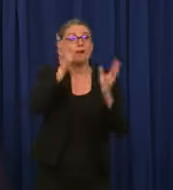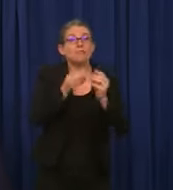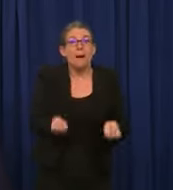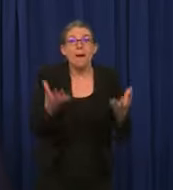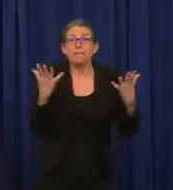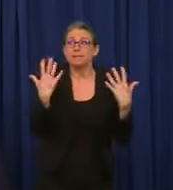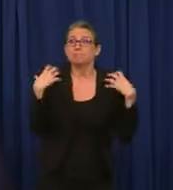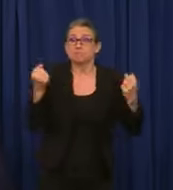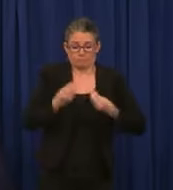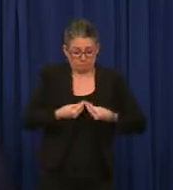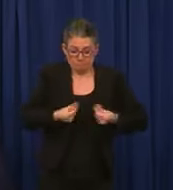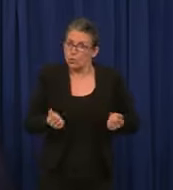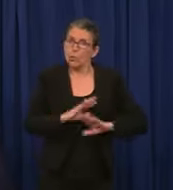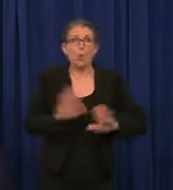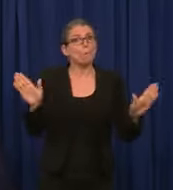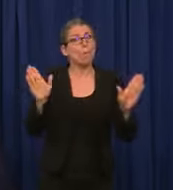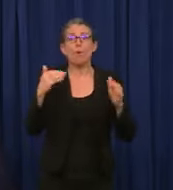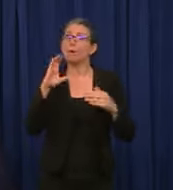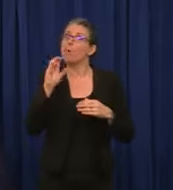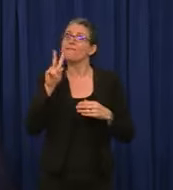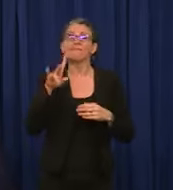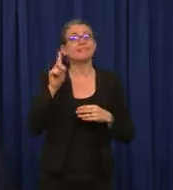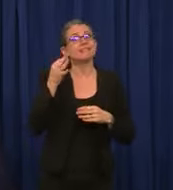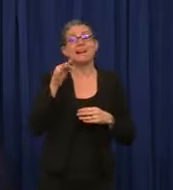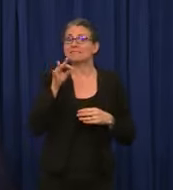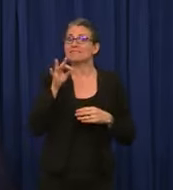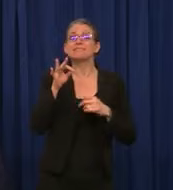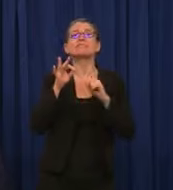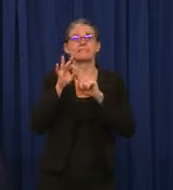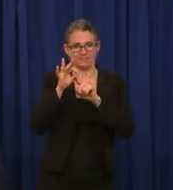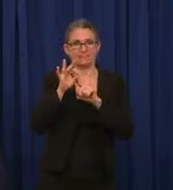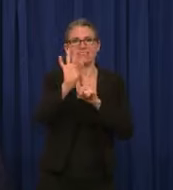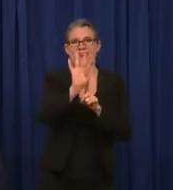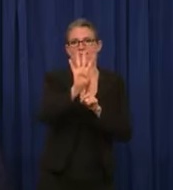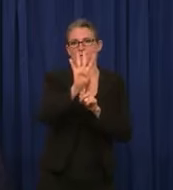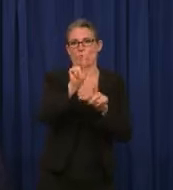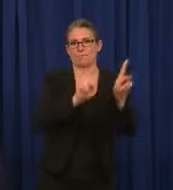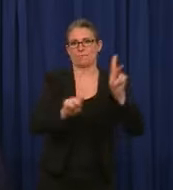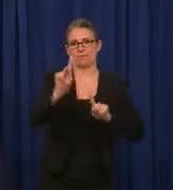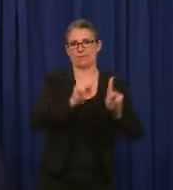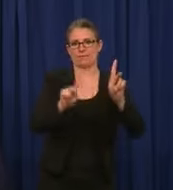an increase in 14 recovered individuals since yesterday.